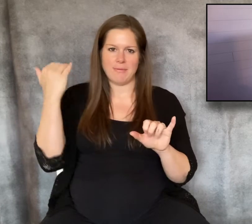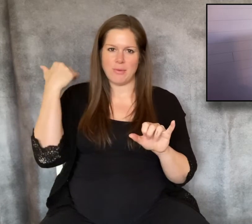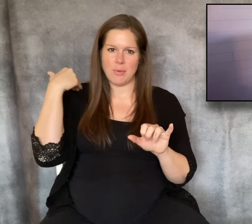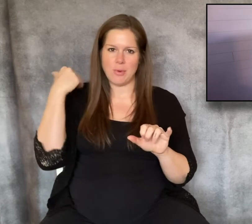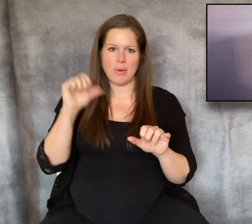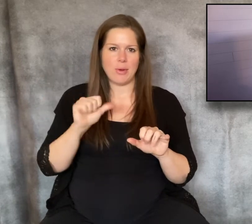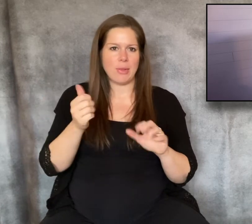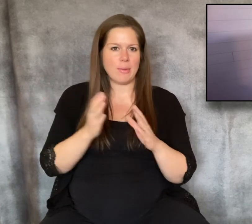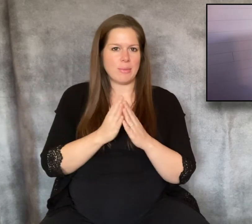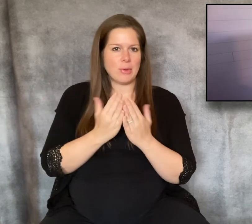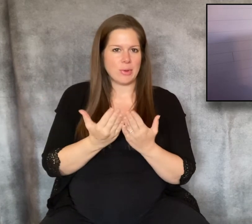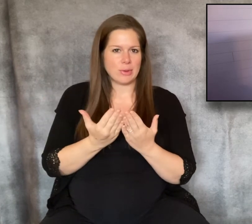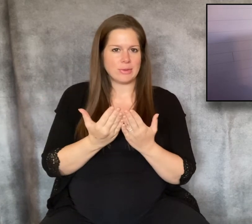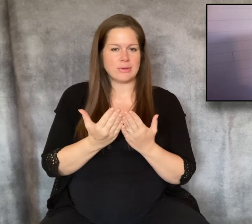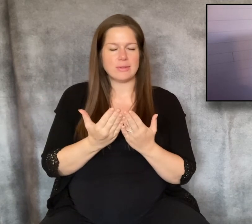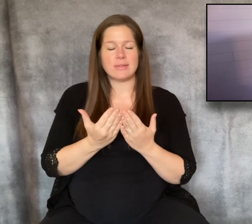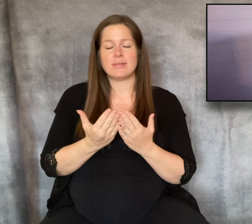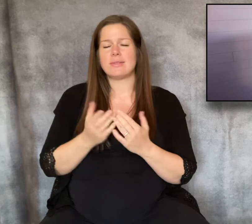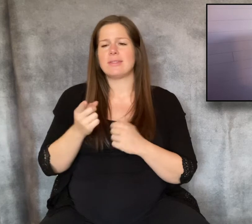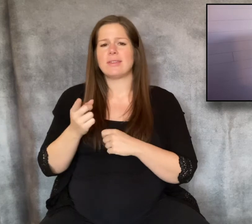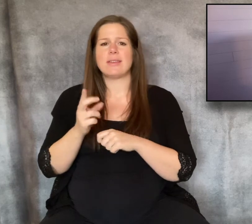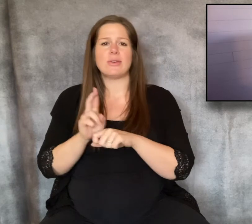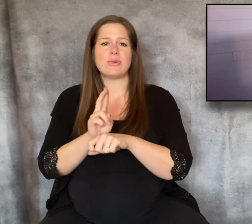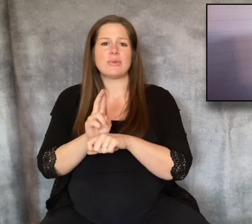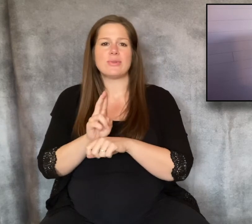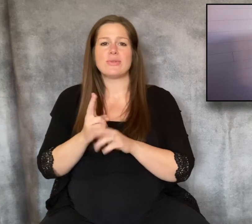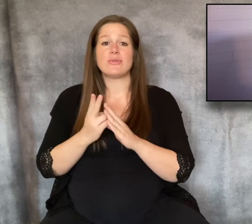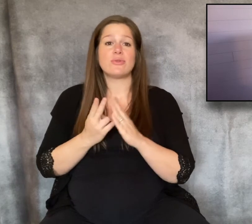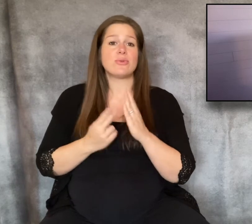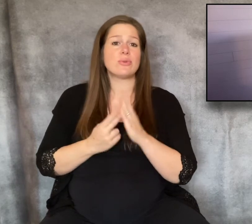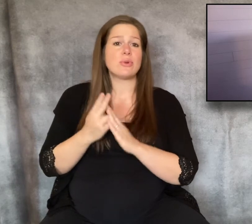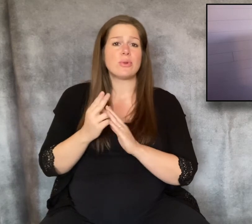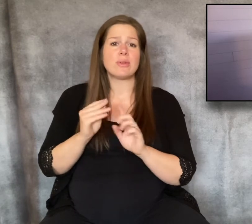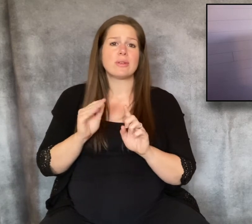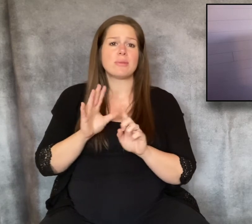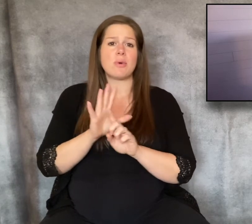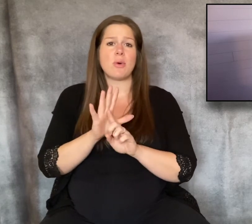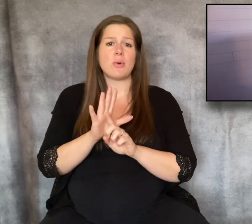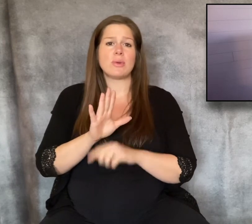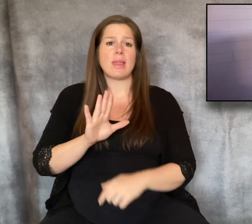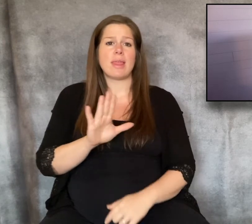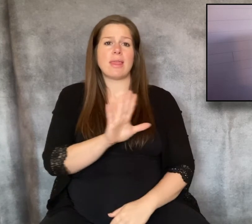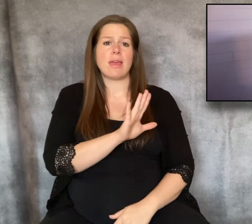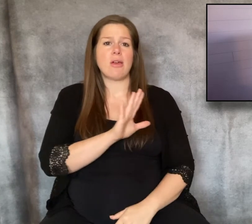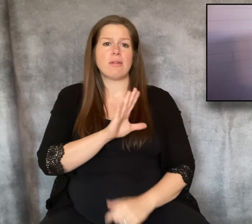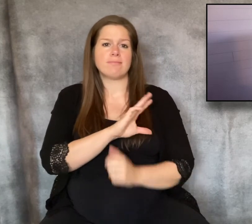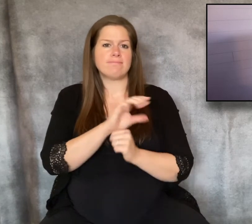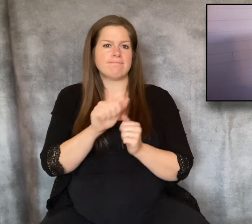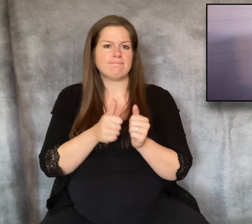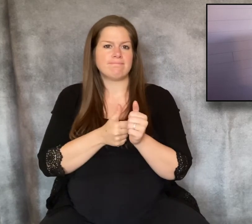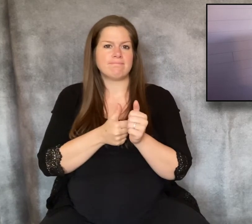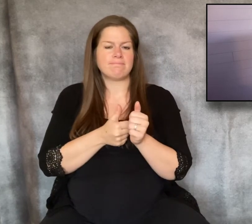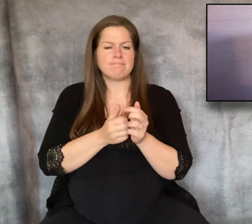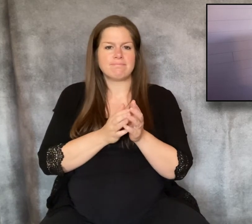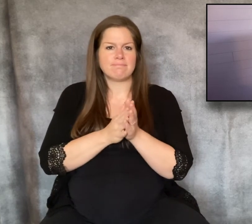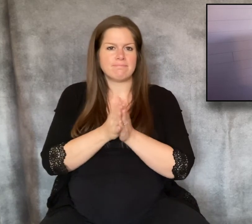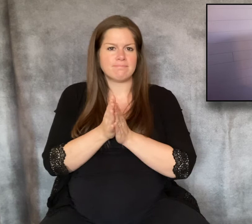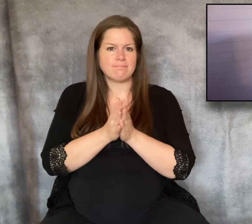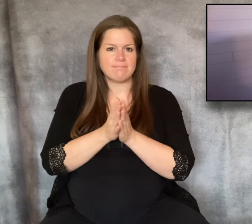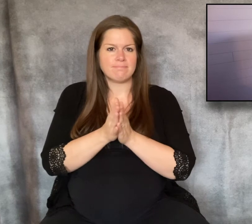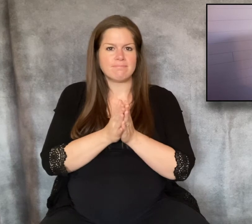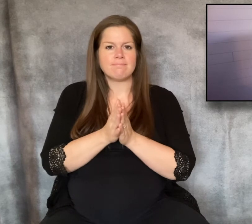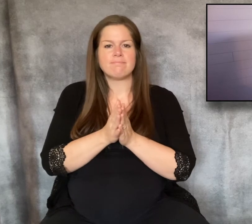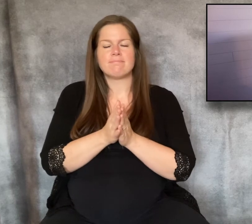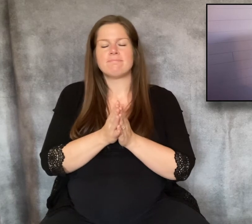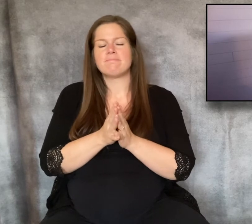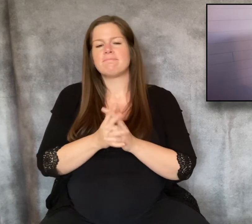the previous passages, with truth and with illumination of actually the context